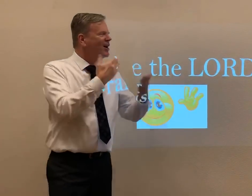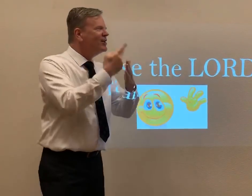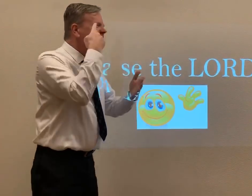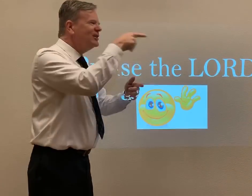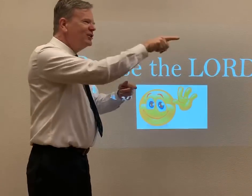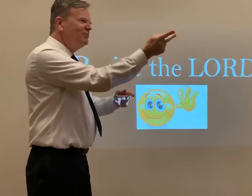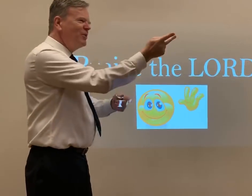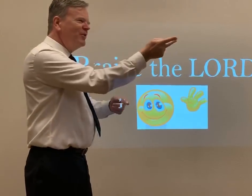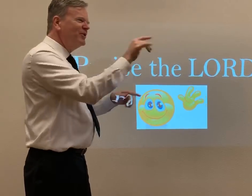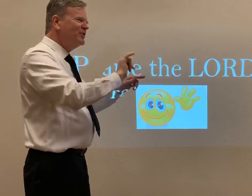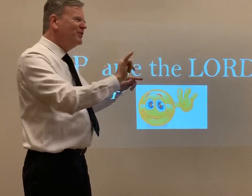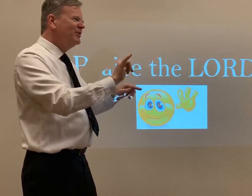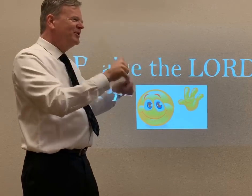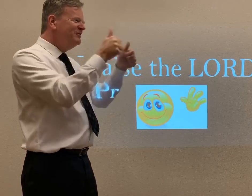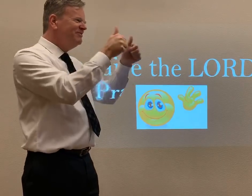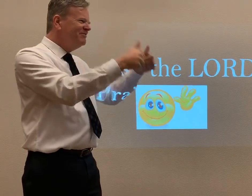All right, and it's good to see you both as well.